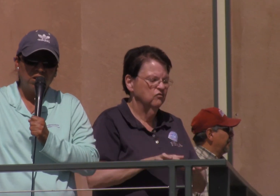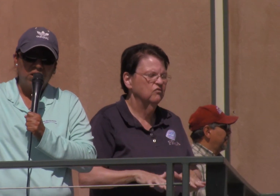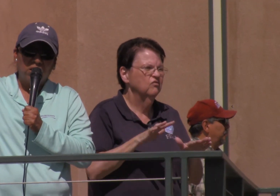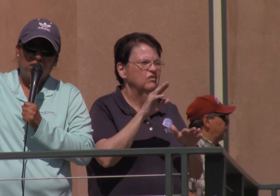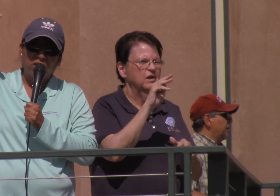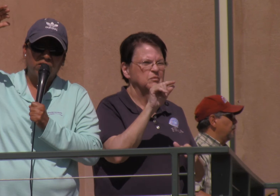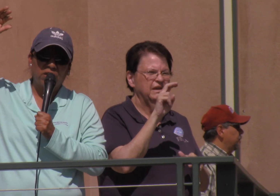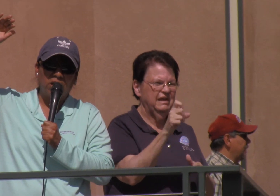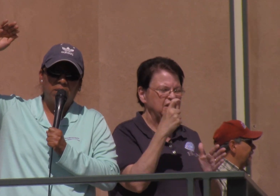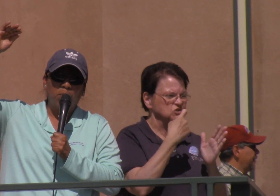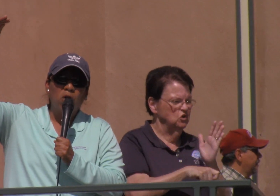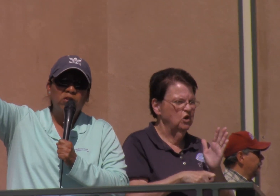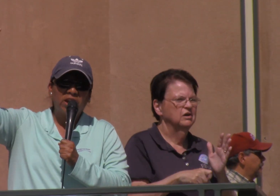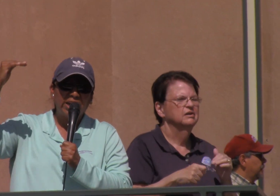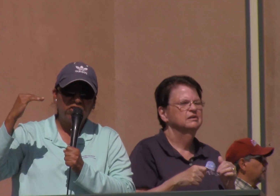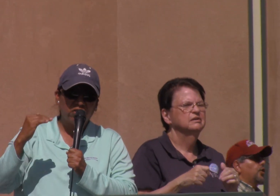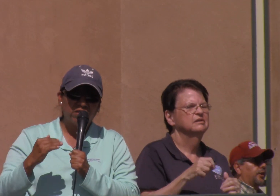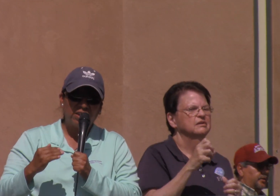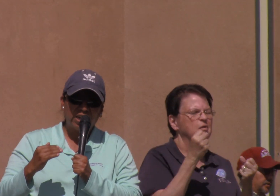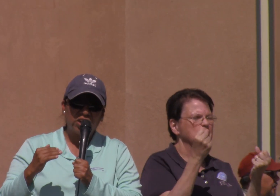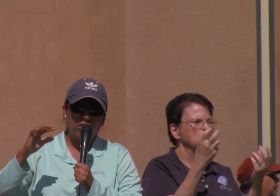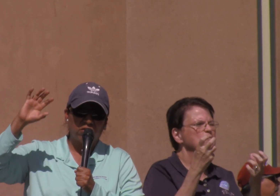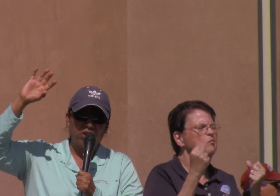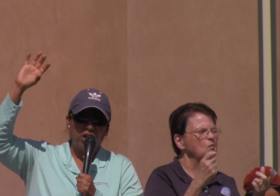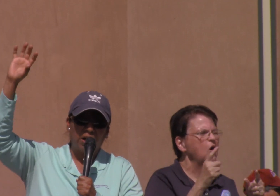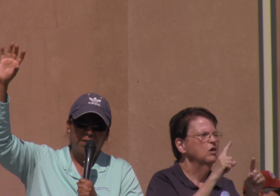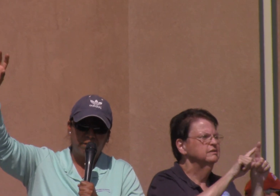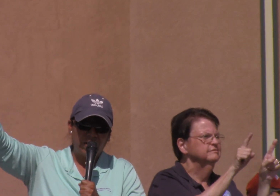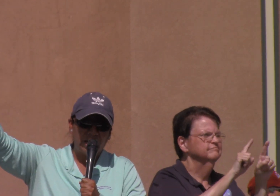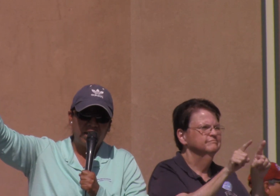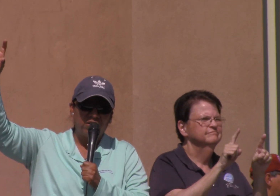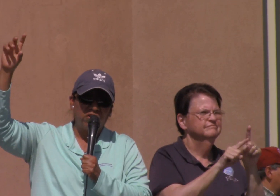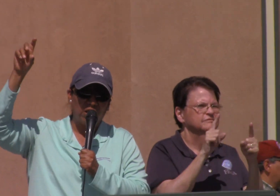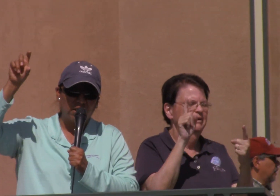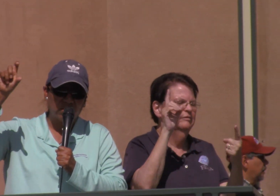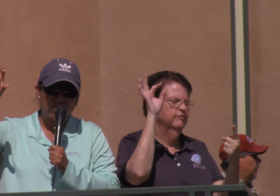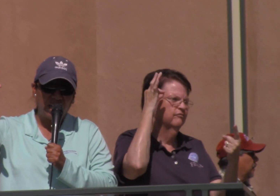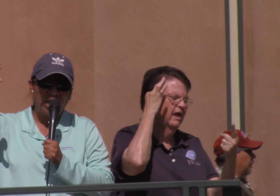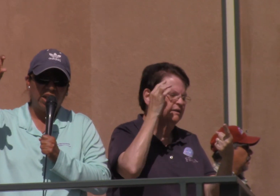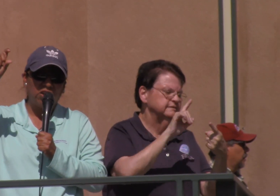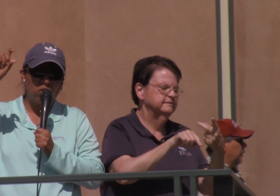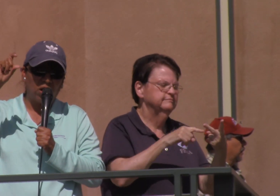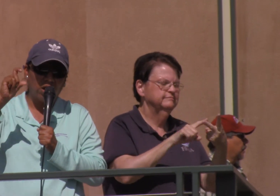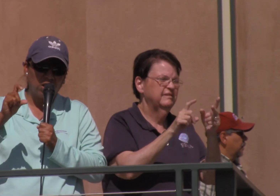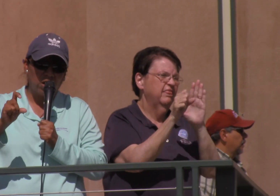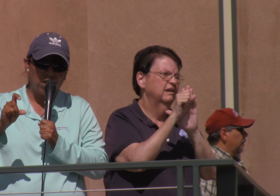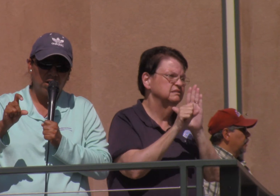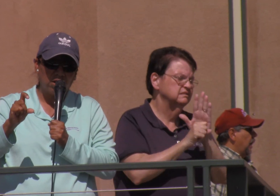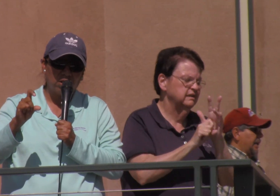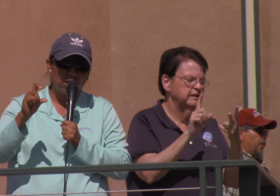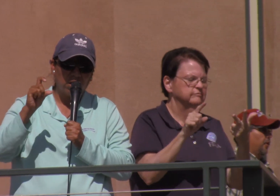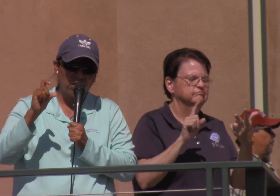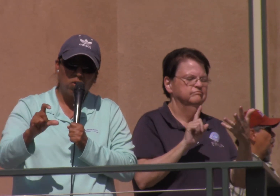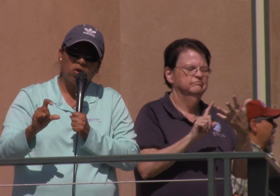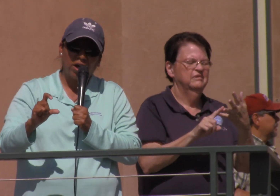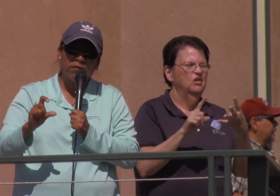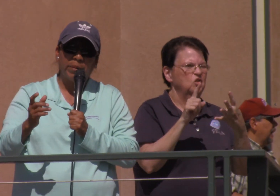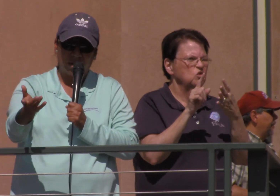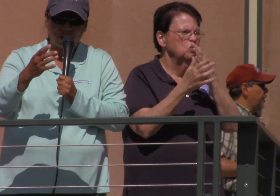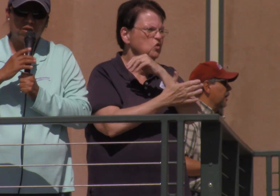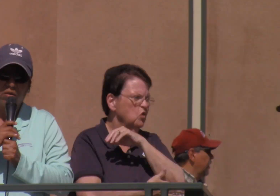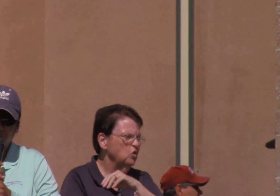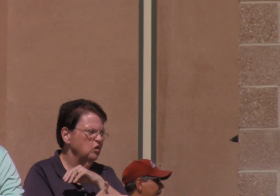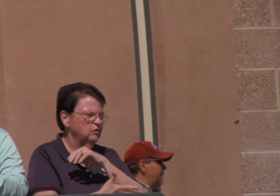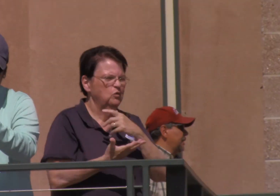costs, there's multi-jurisdictions. You got the feds, you got the state, you got local